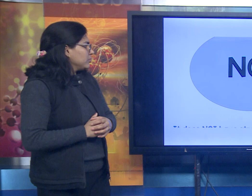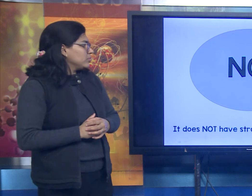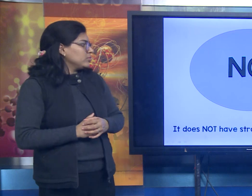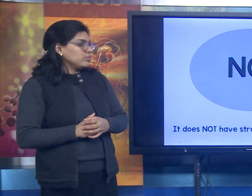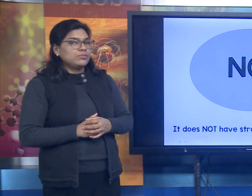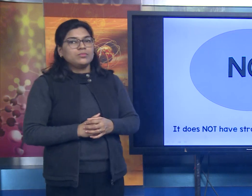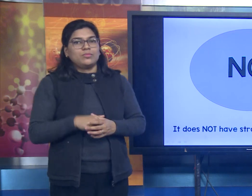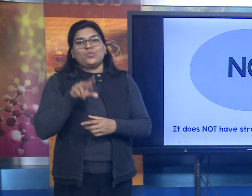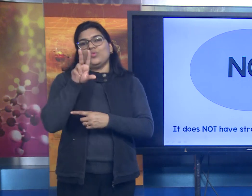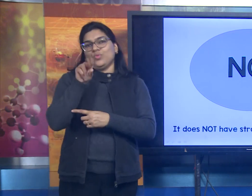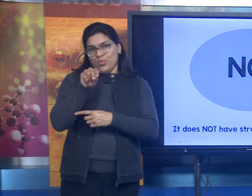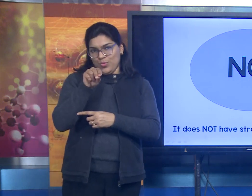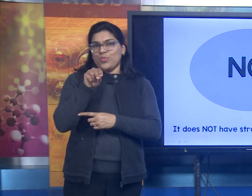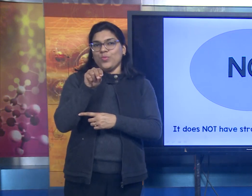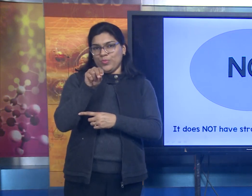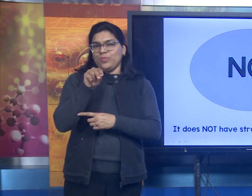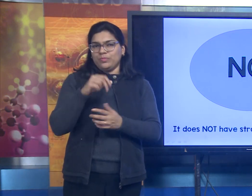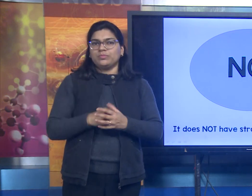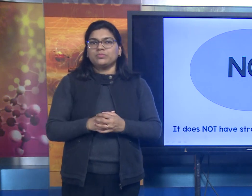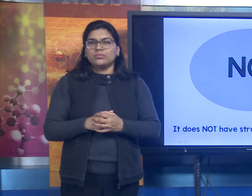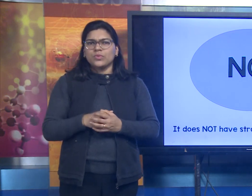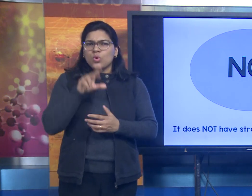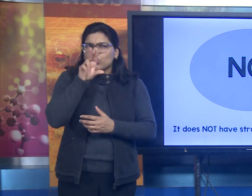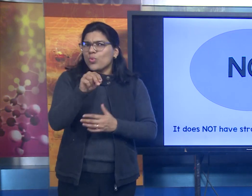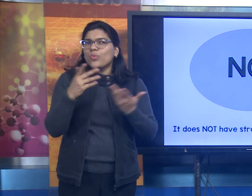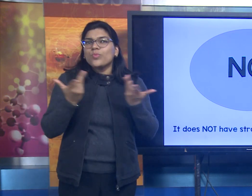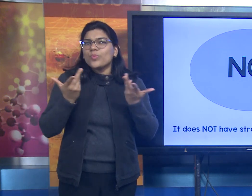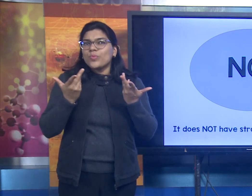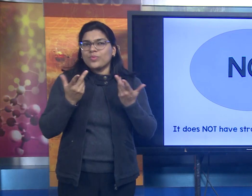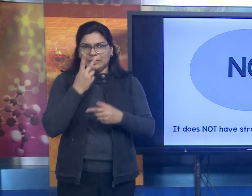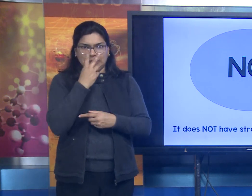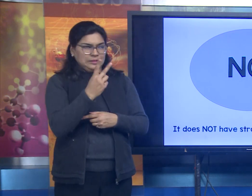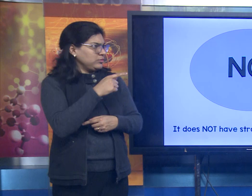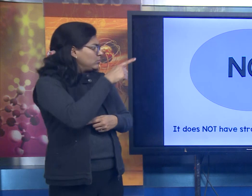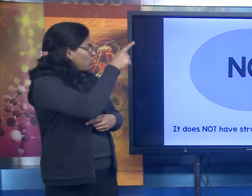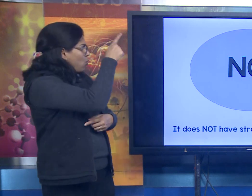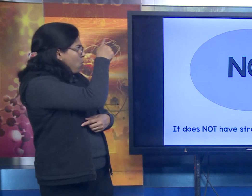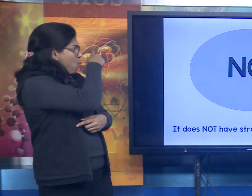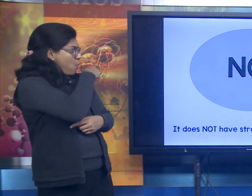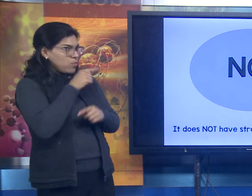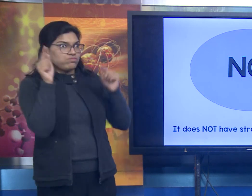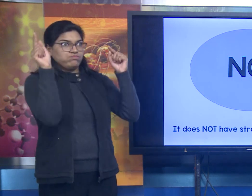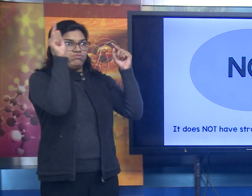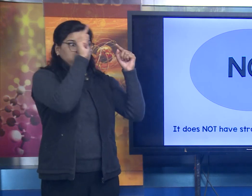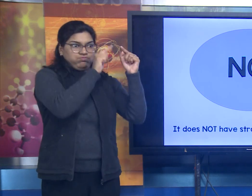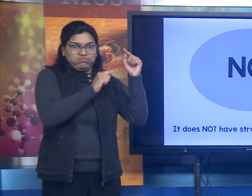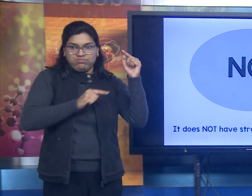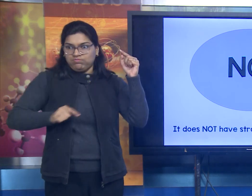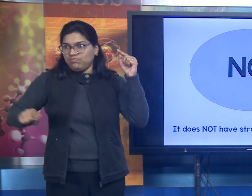about it. See, you are correct because this